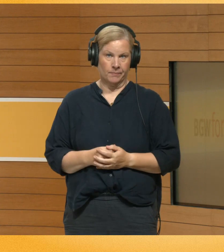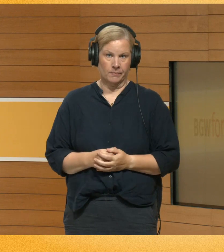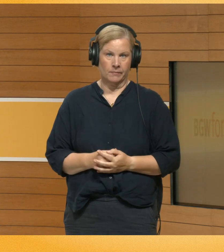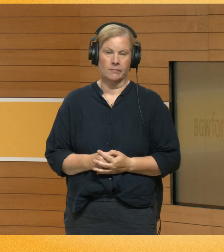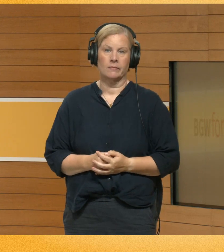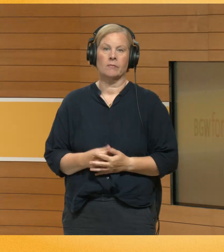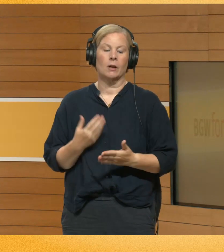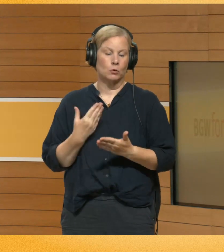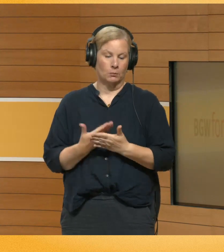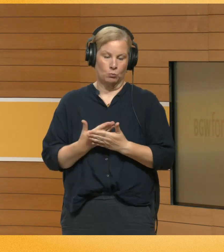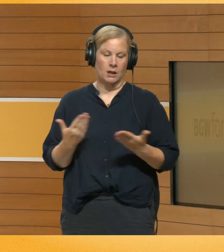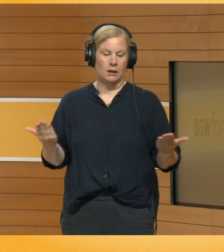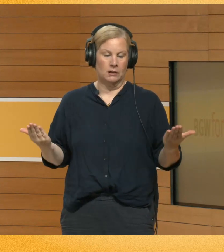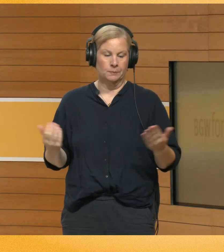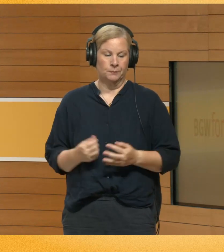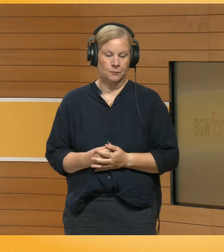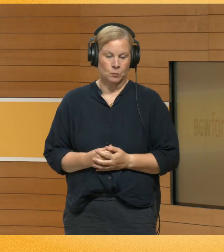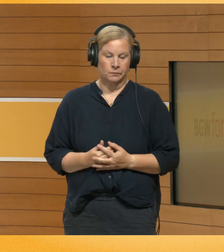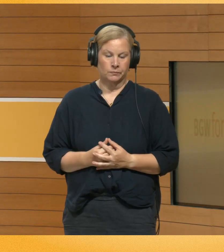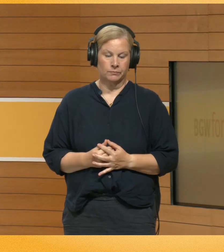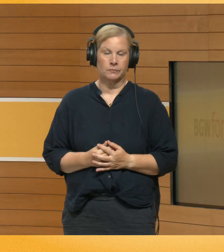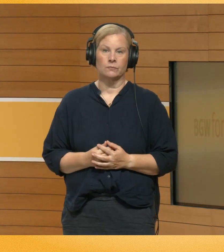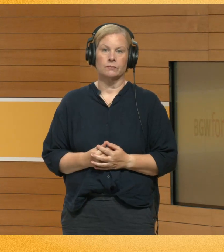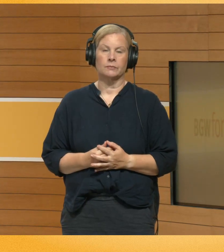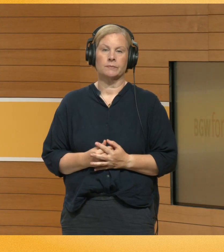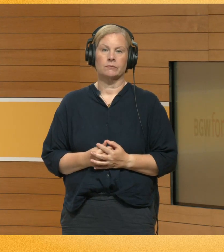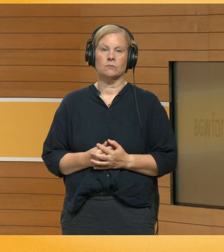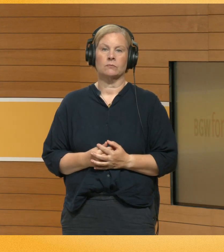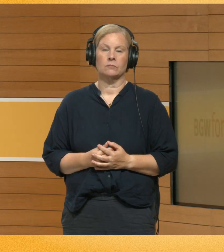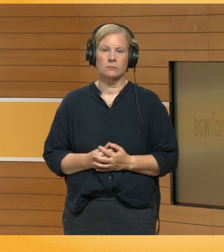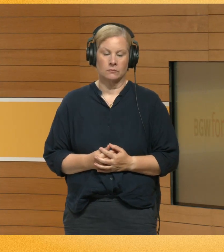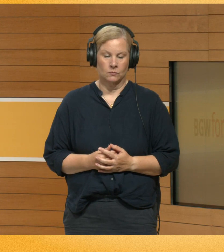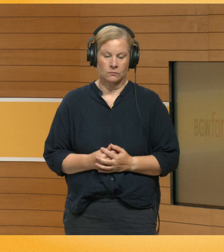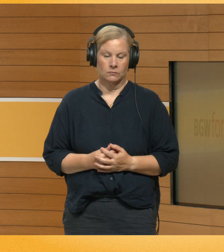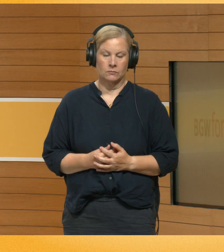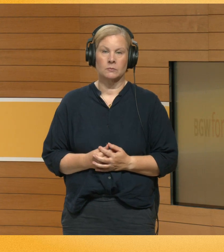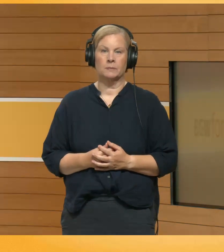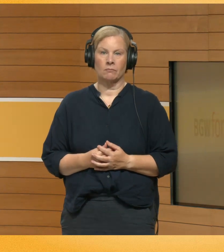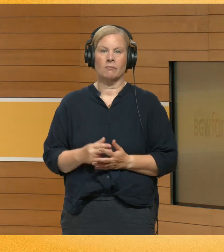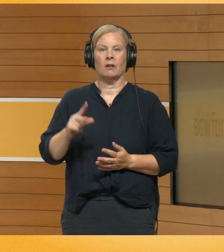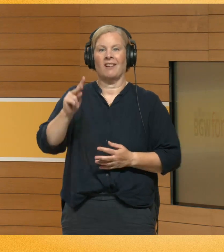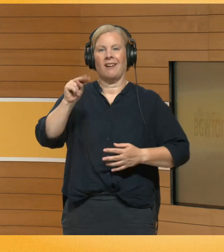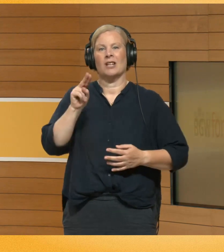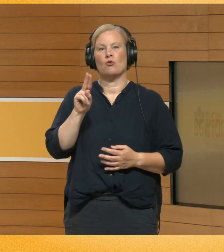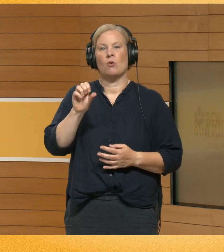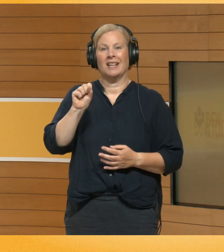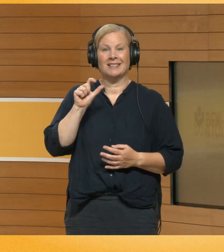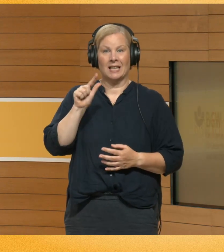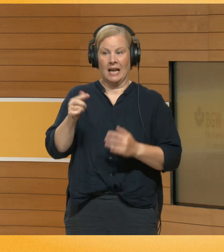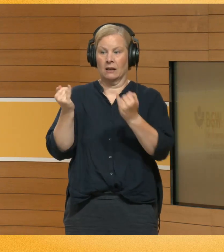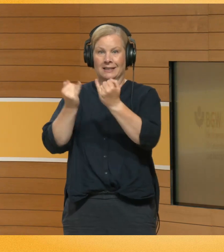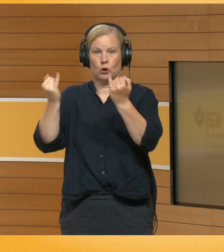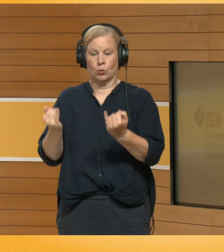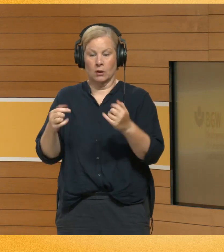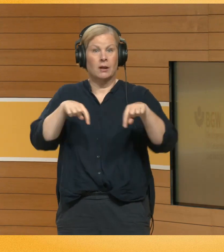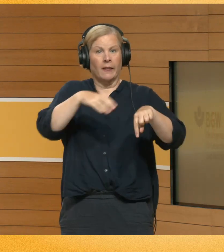there's a collaborative institute with Bernard Nock Institute here, which goes, I think it's past 25 years